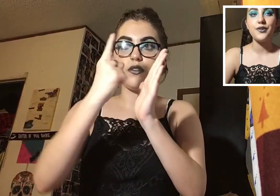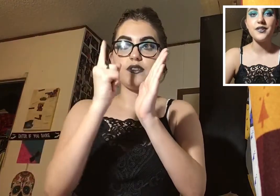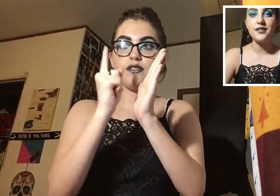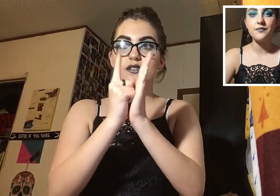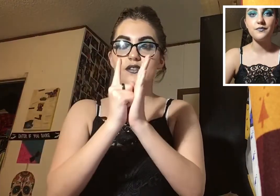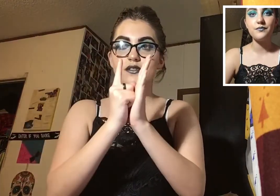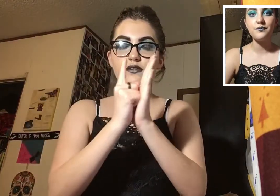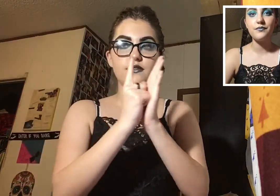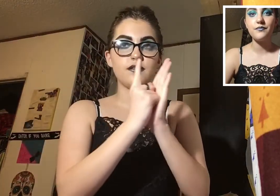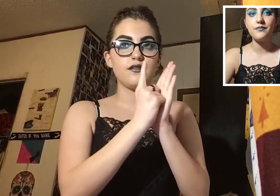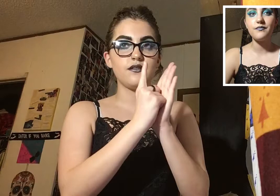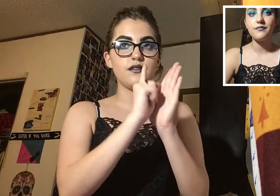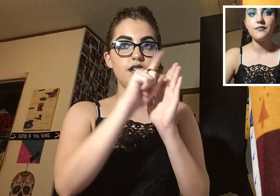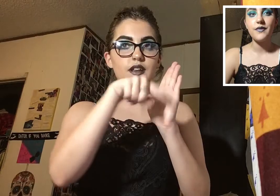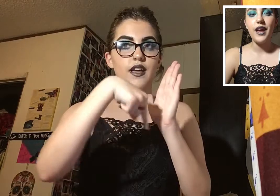hours